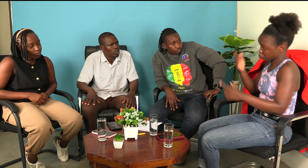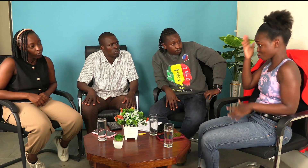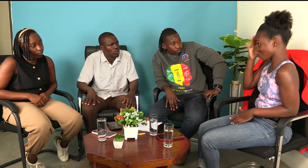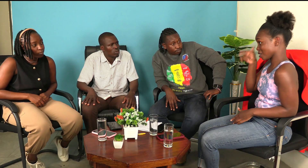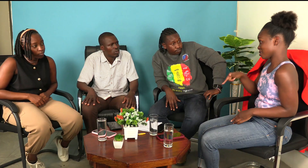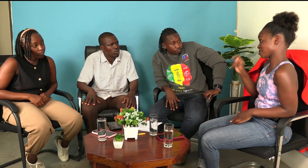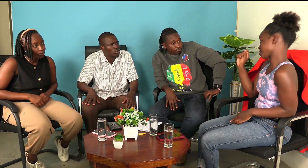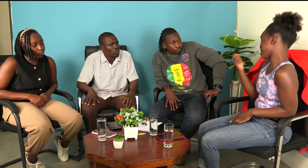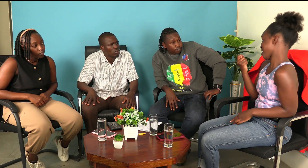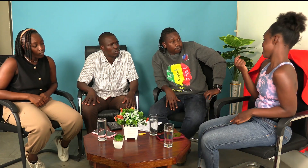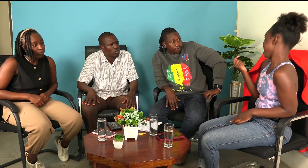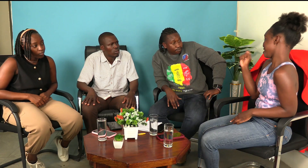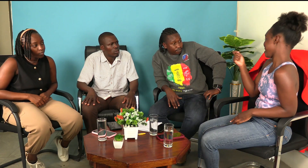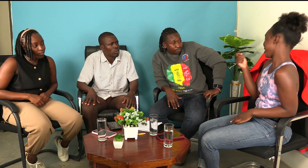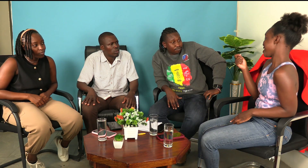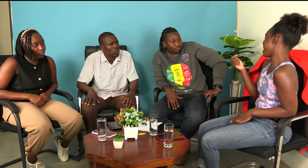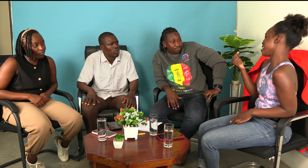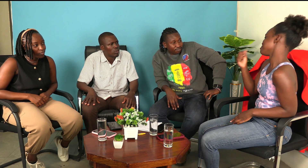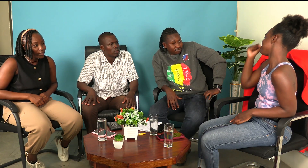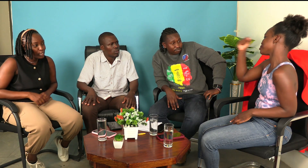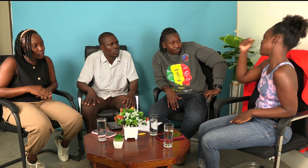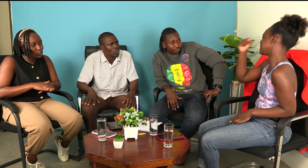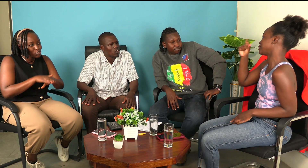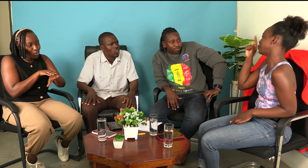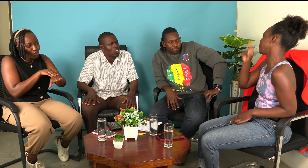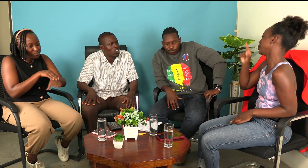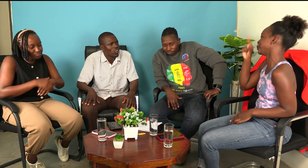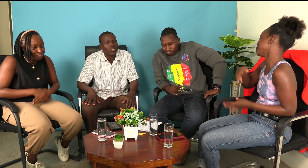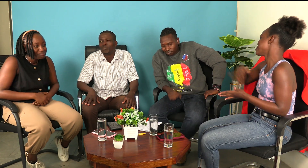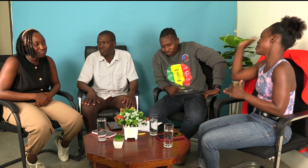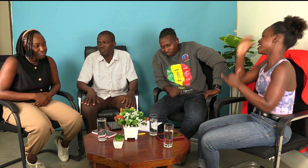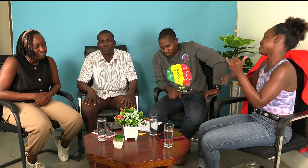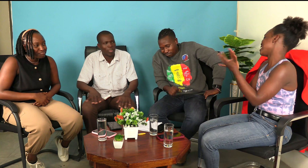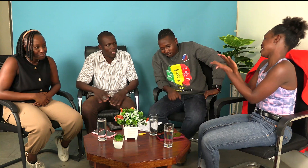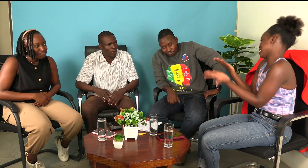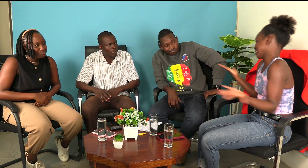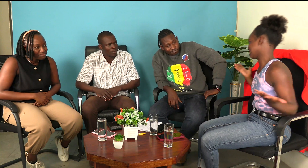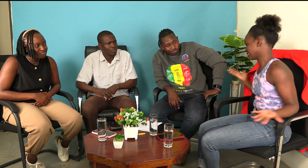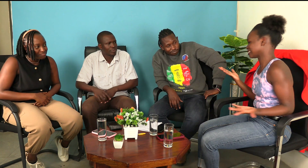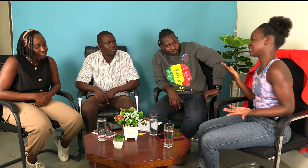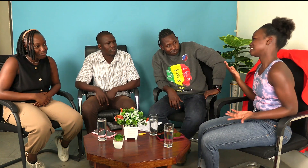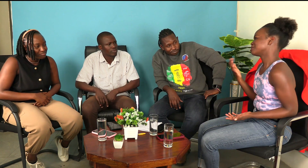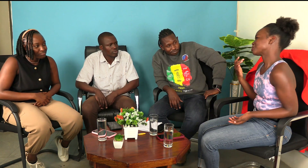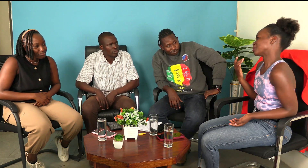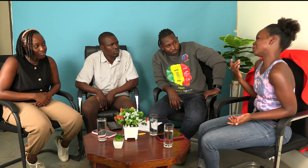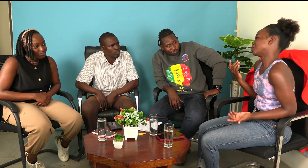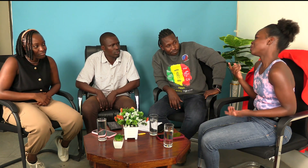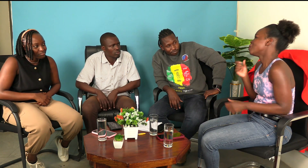Sometimes we need to focus mostly on the lobbying or advocating. That's the most important